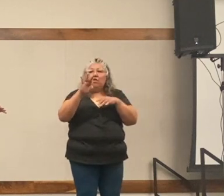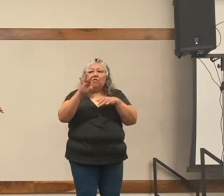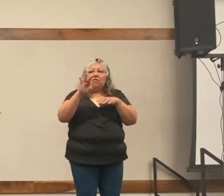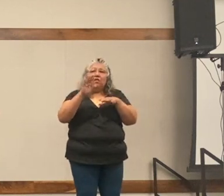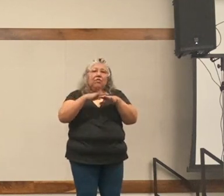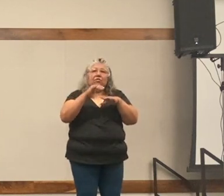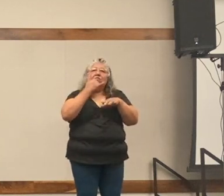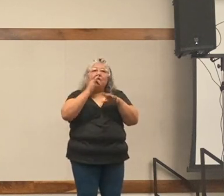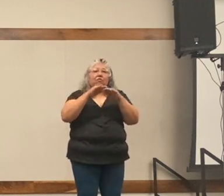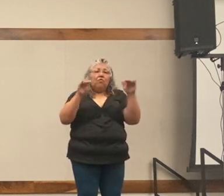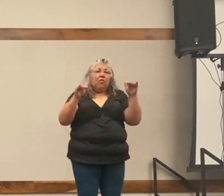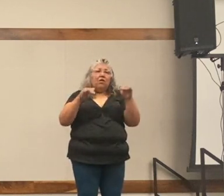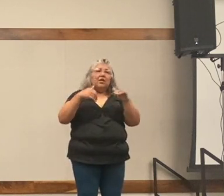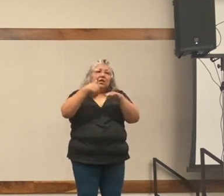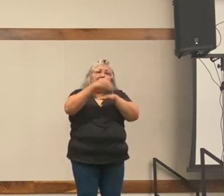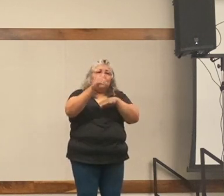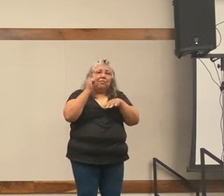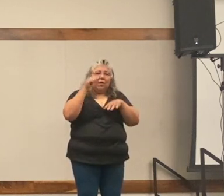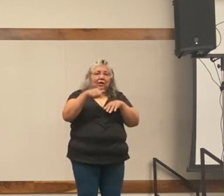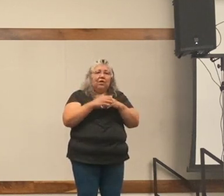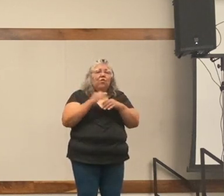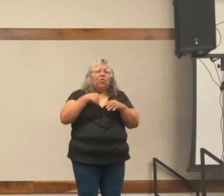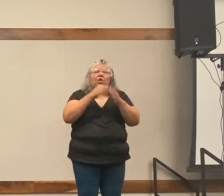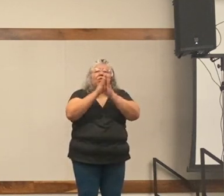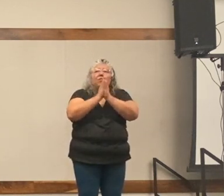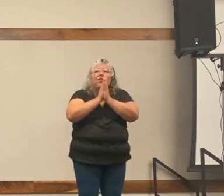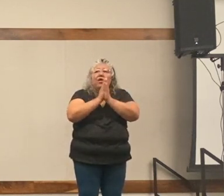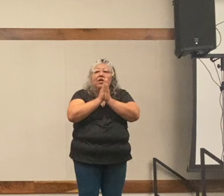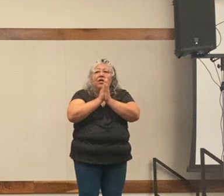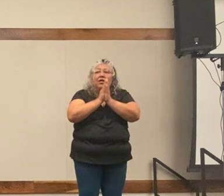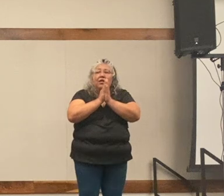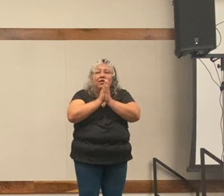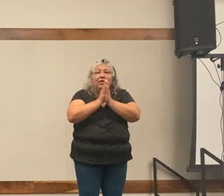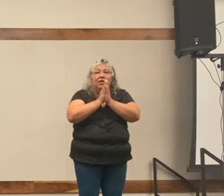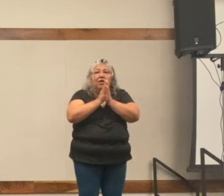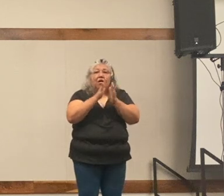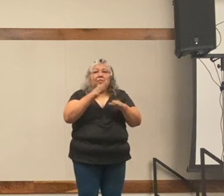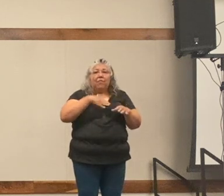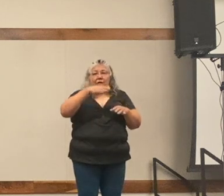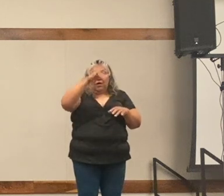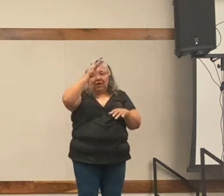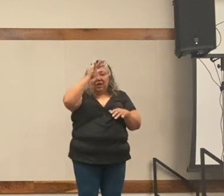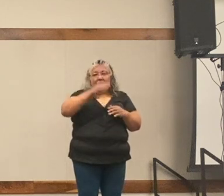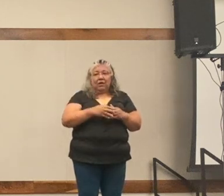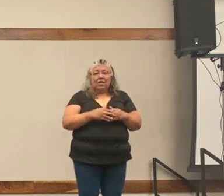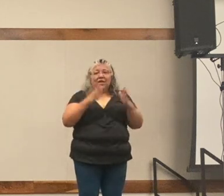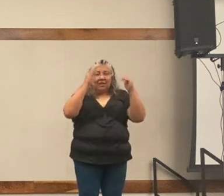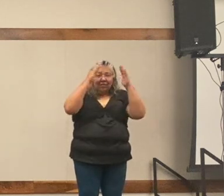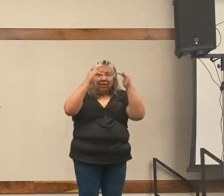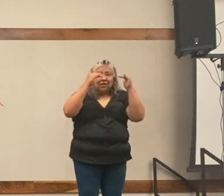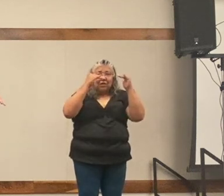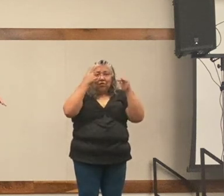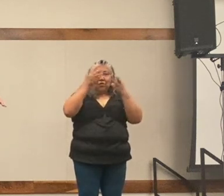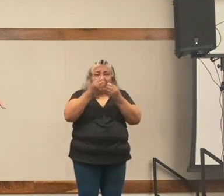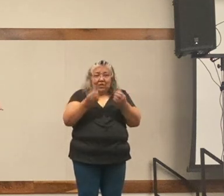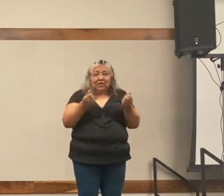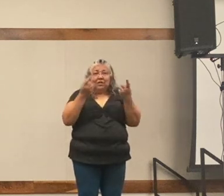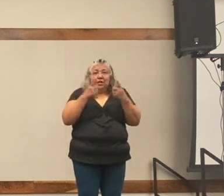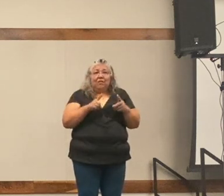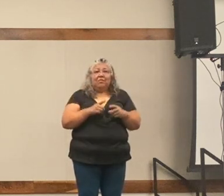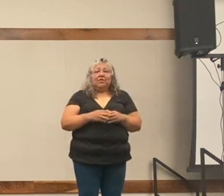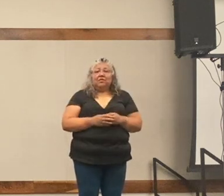down. Right, we're praying all over, laying hands heavily on my dad, expecting for his healing to